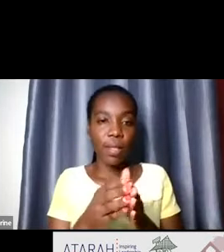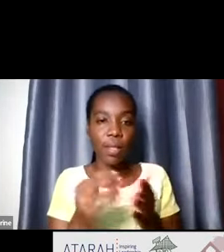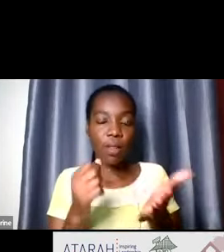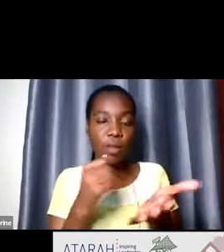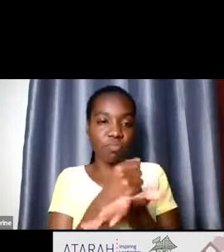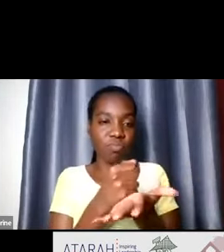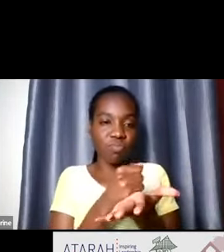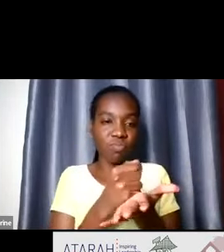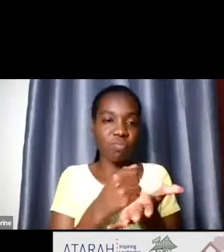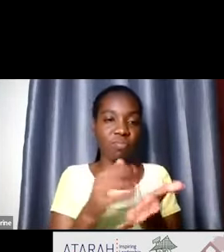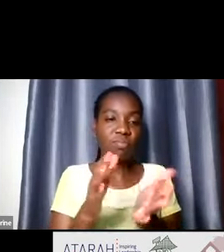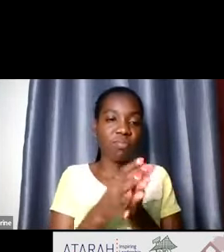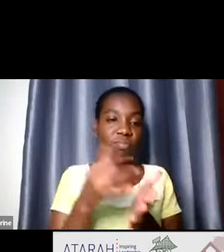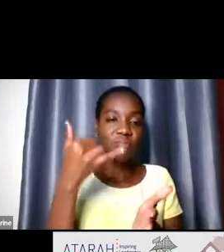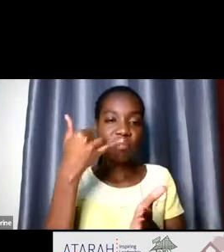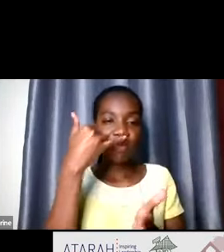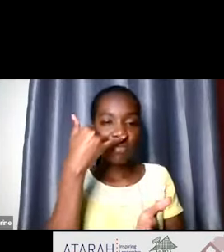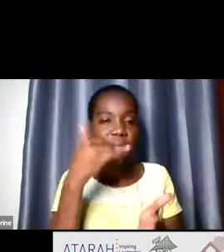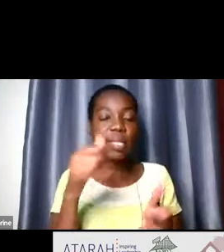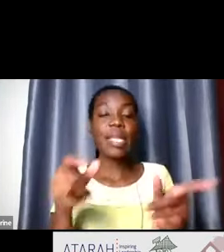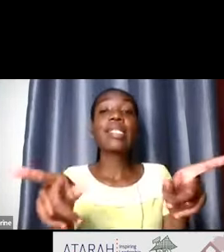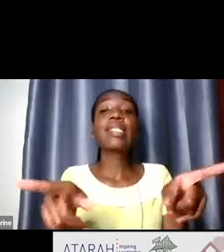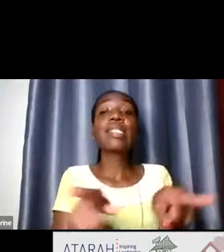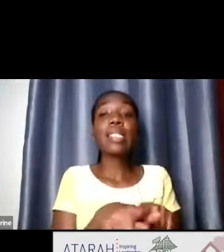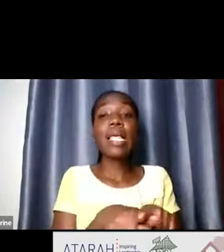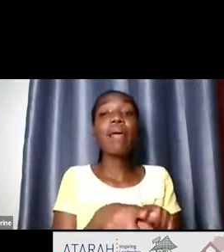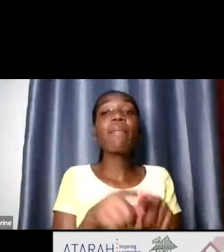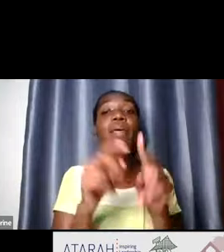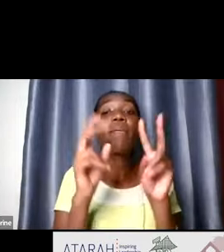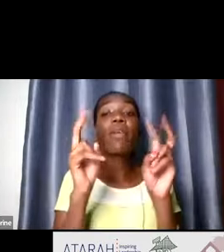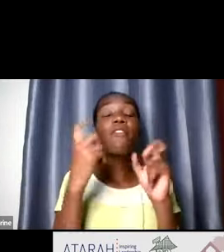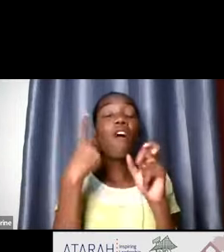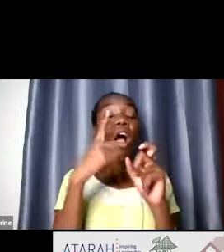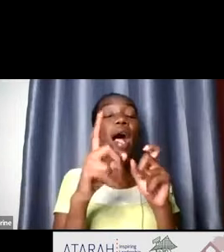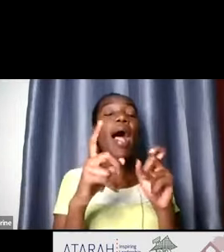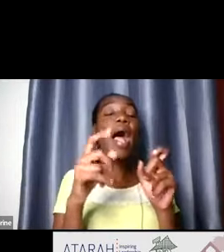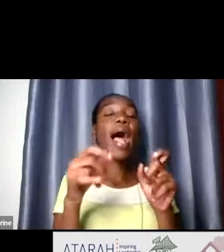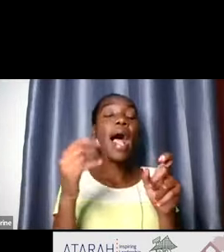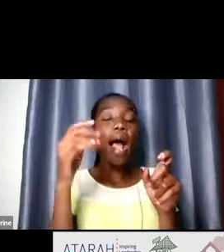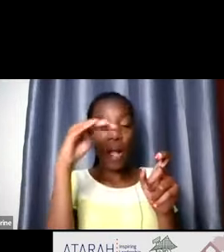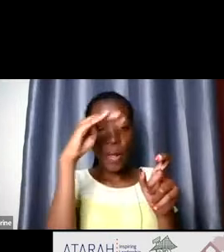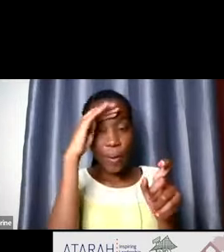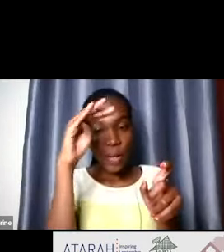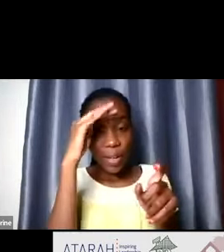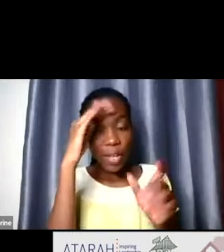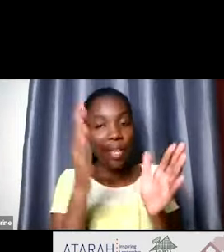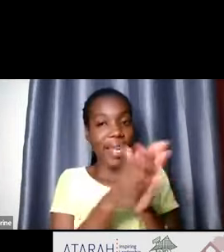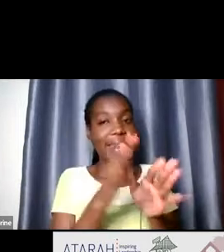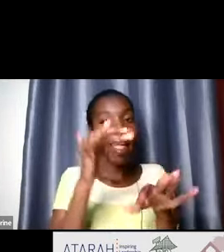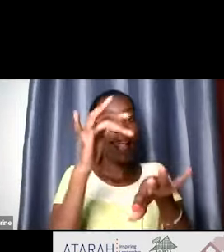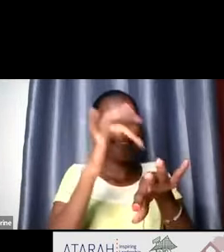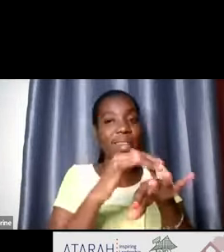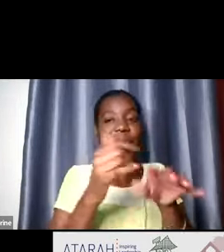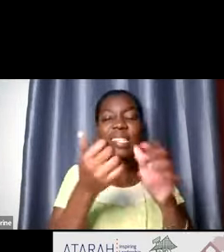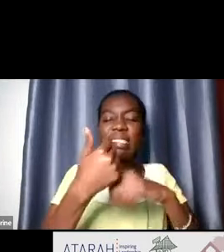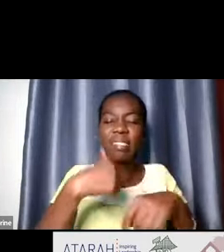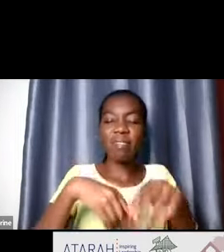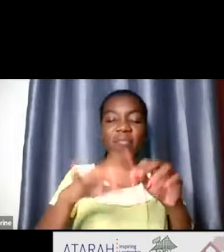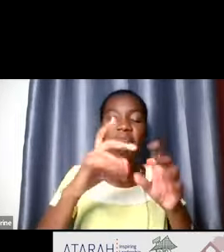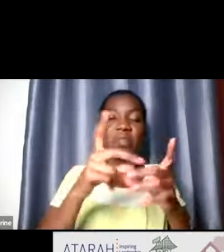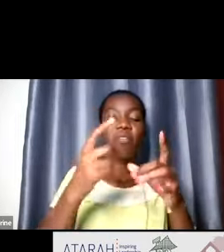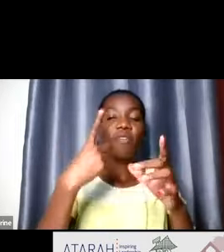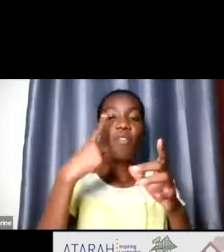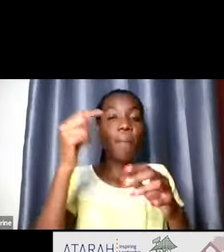the same as the images of alcohol. It affects the active part of the brain, but